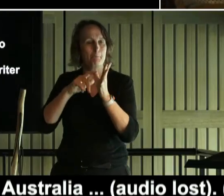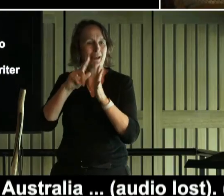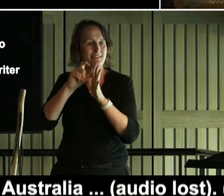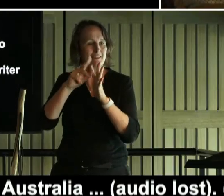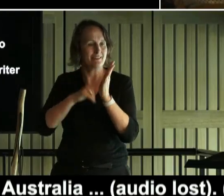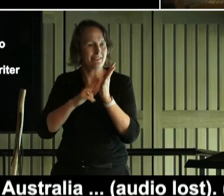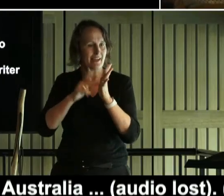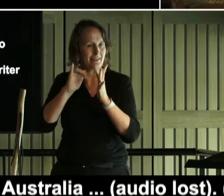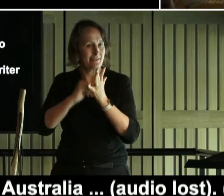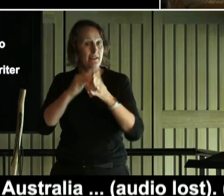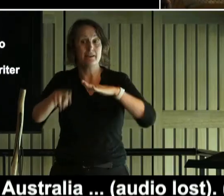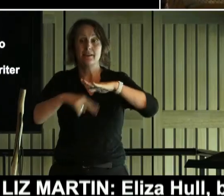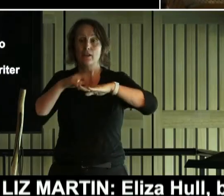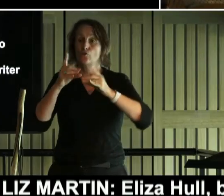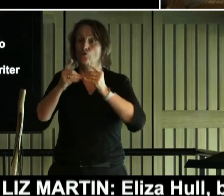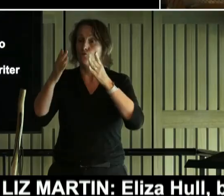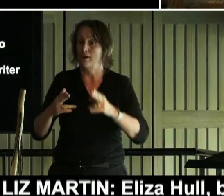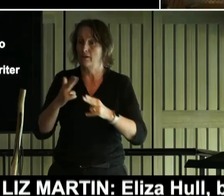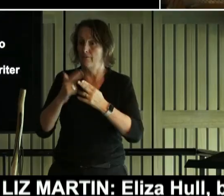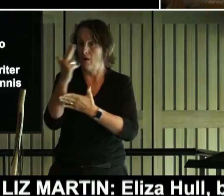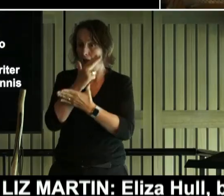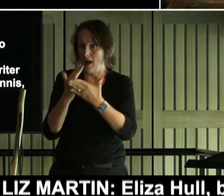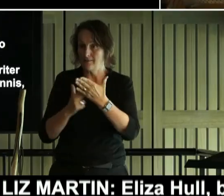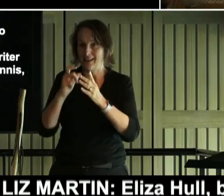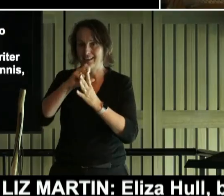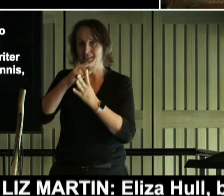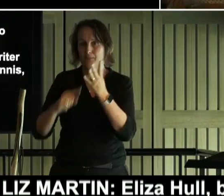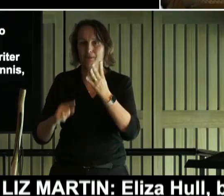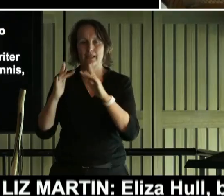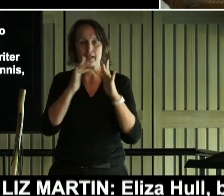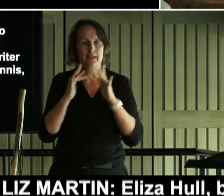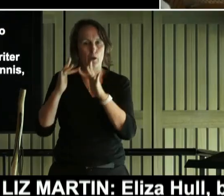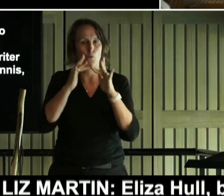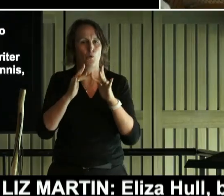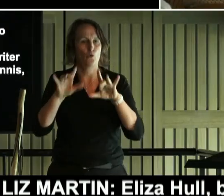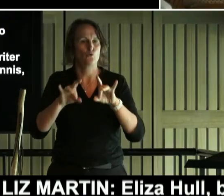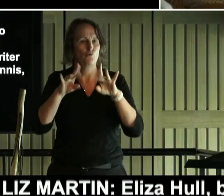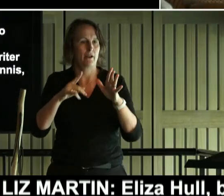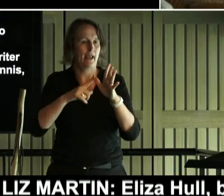Dennis, National Director of Arts and Disability Network Australia.